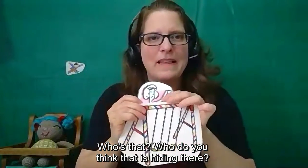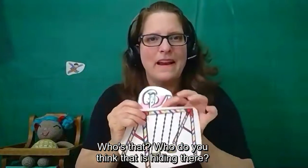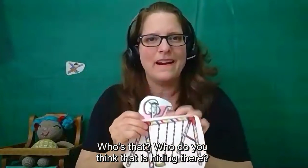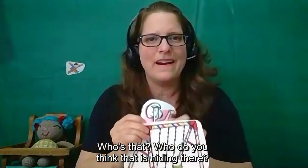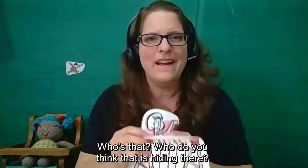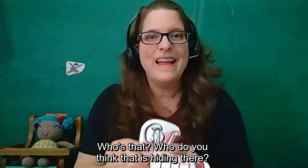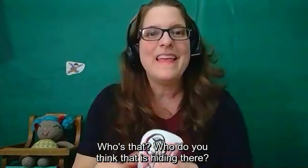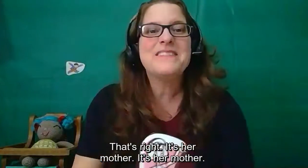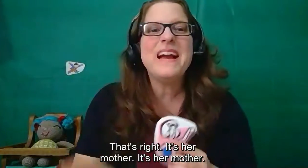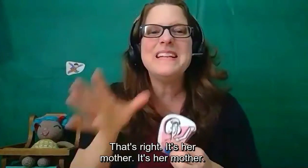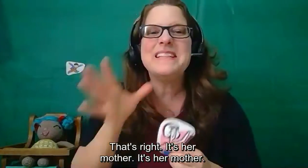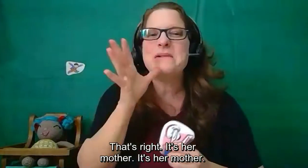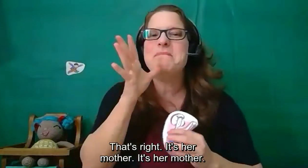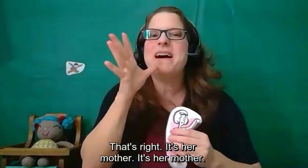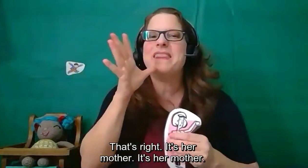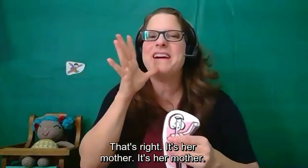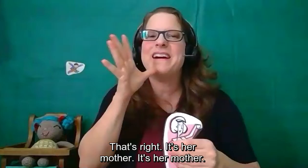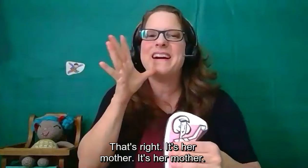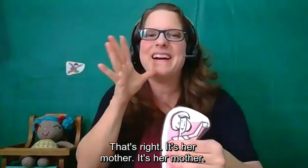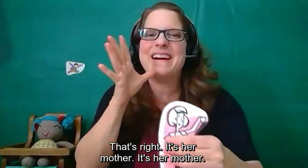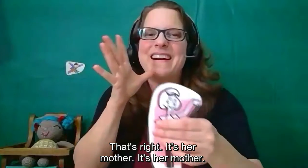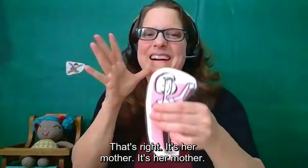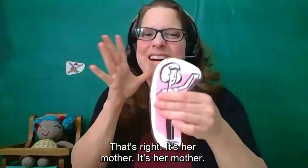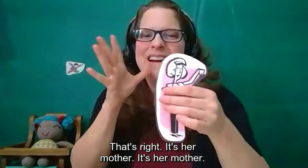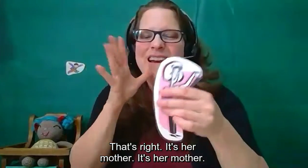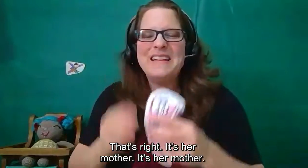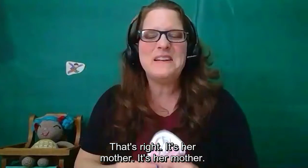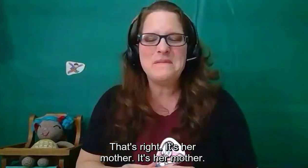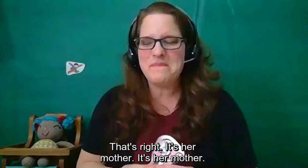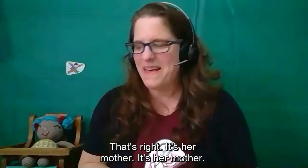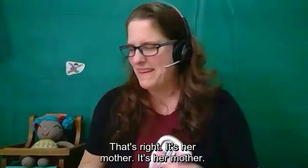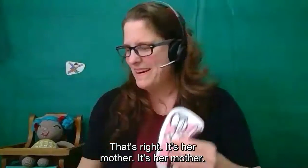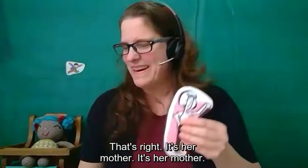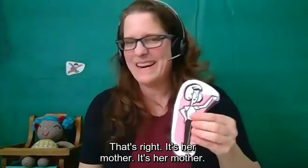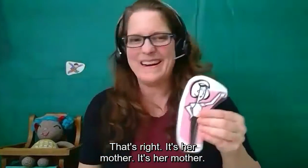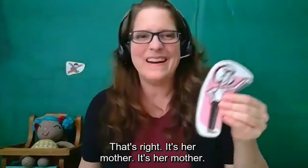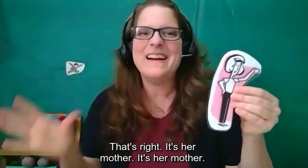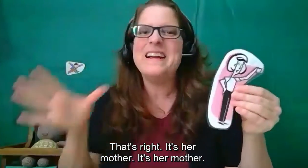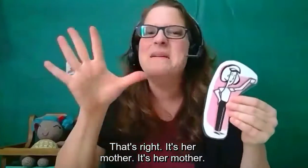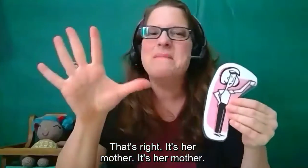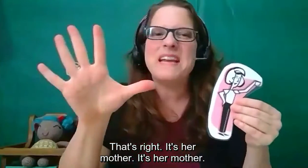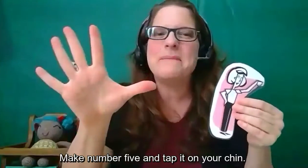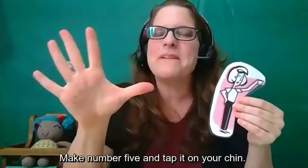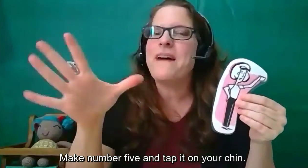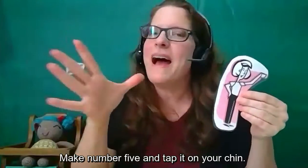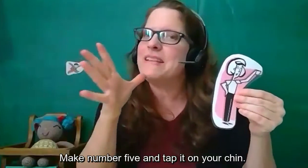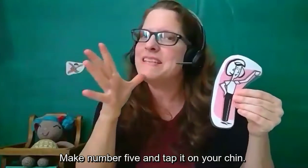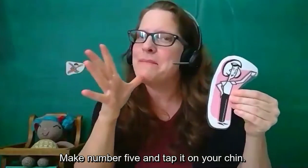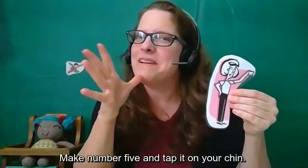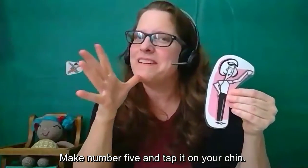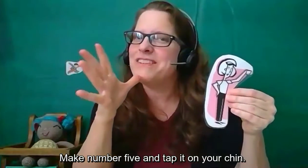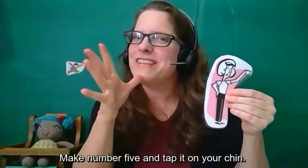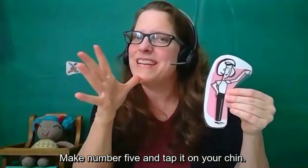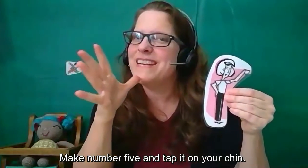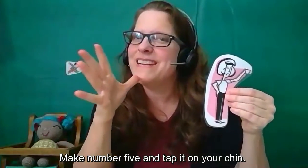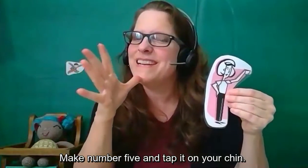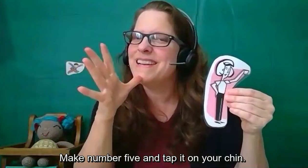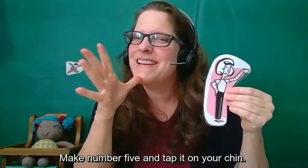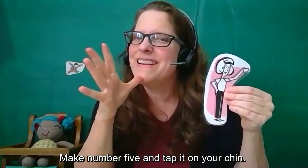there? That's right. It's her mother. It's her mother. Make a number 5 and tap it on your chin.